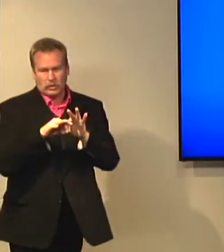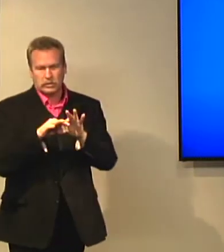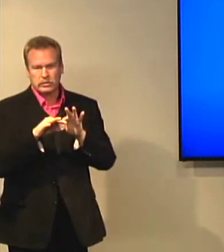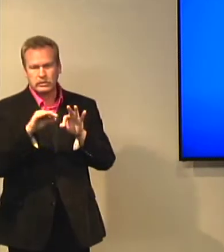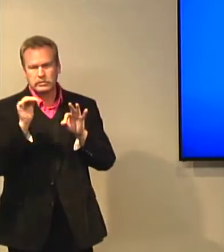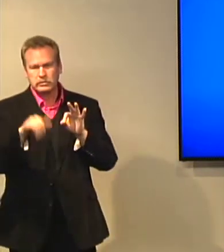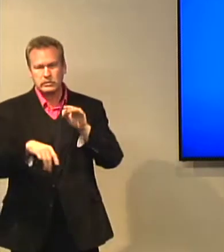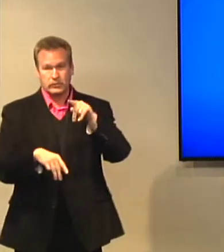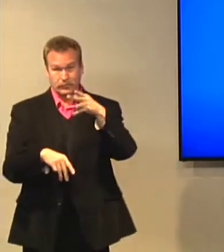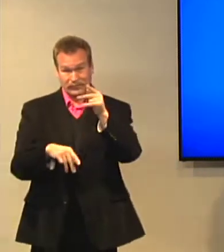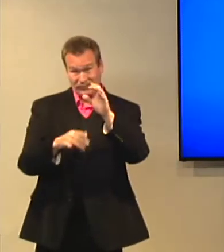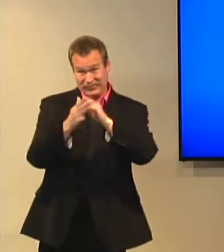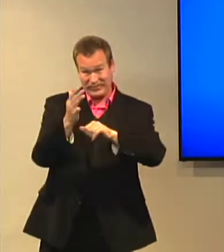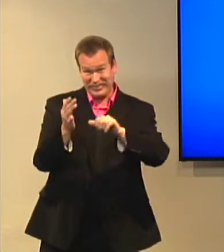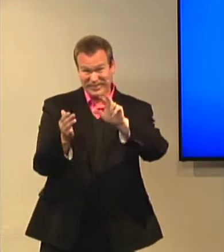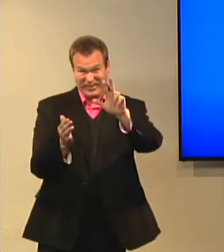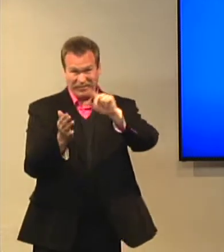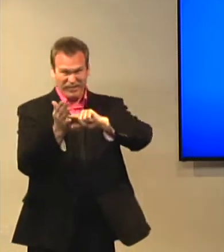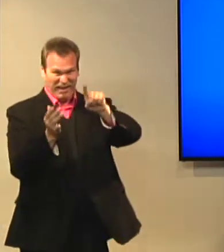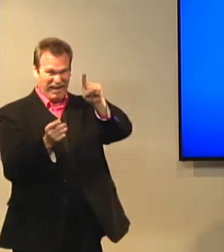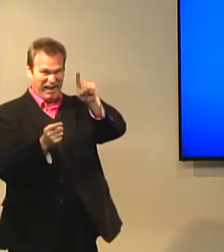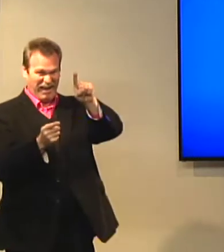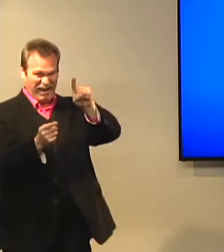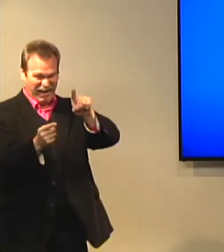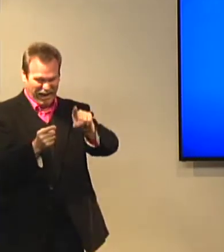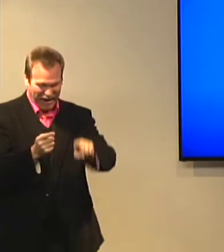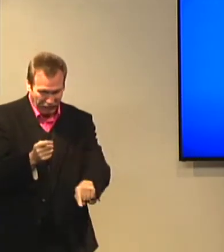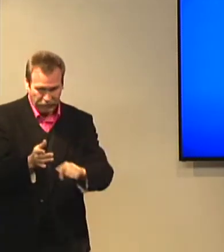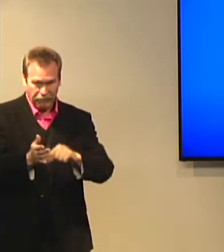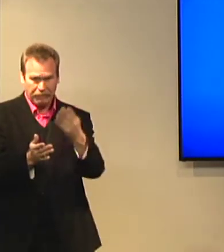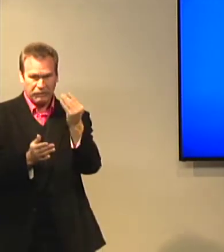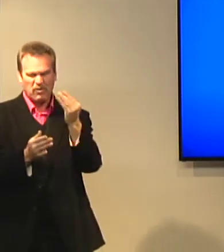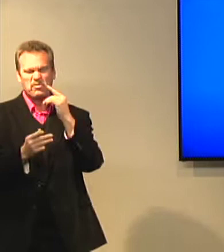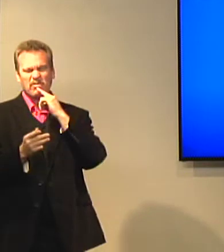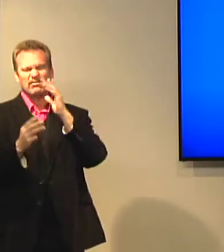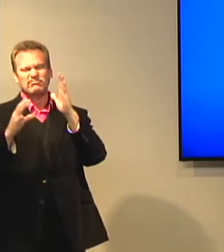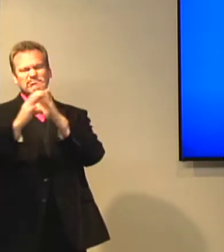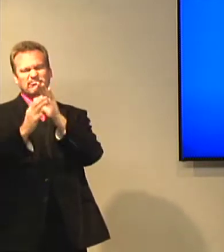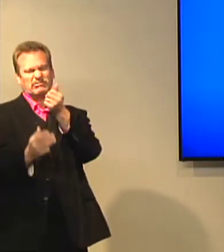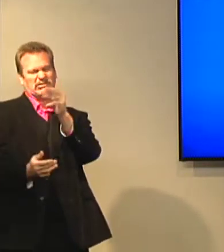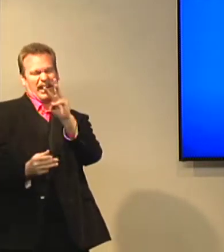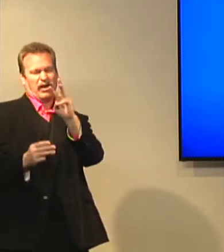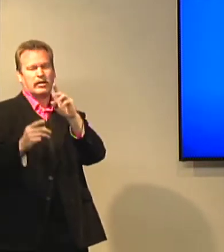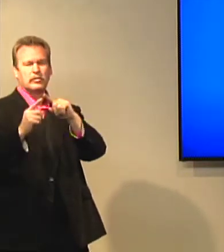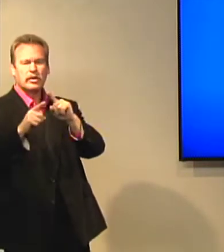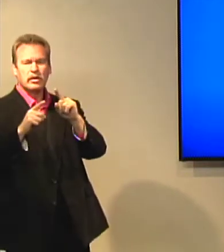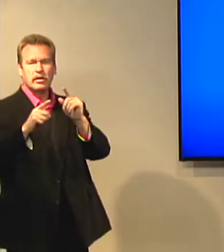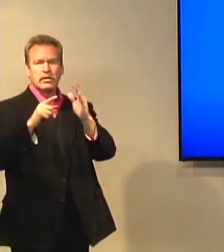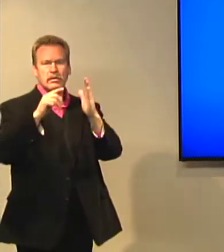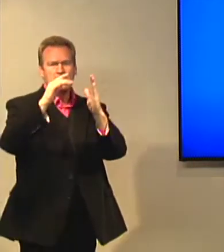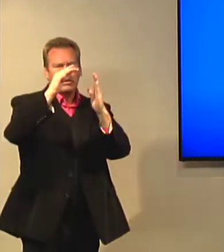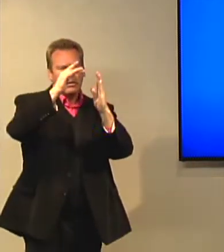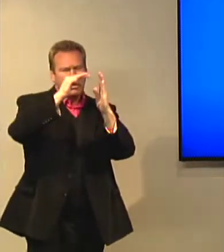to find everything really organized. But going back to my message, the Christian's four goals.